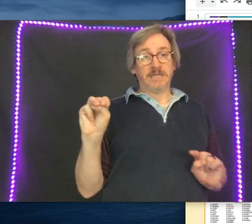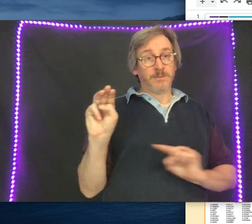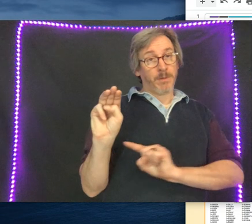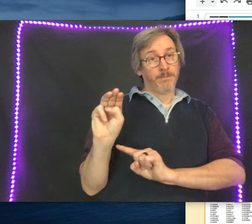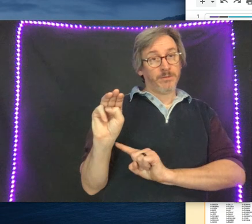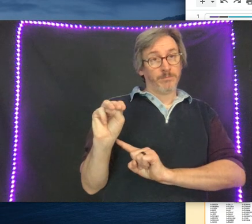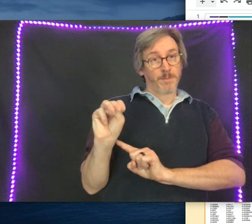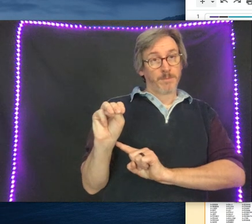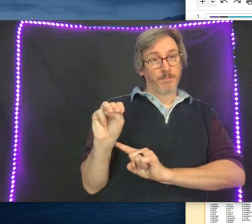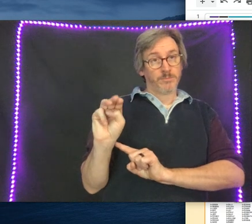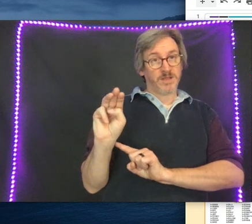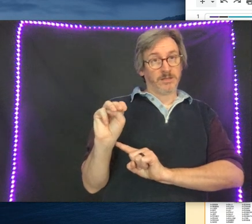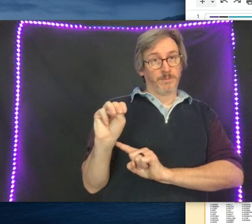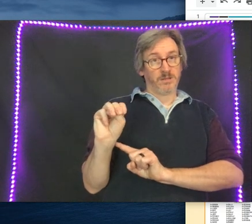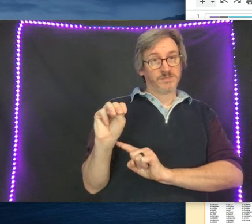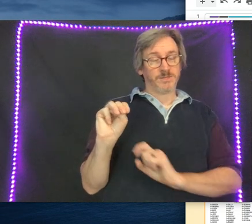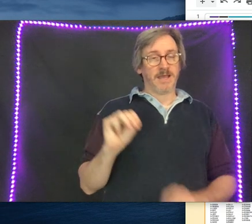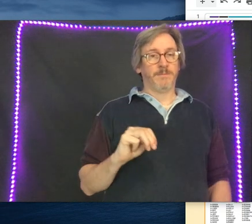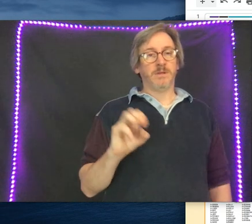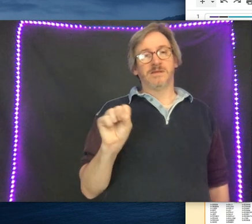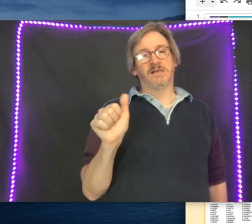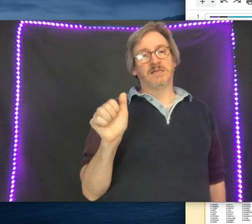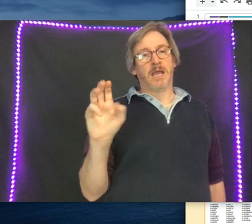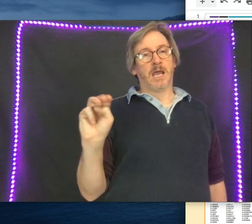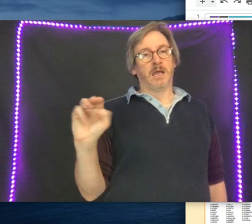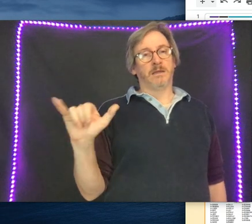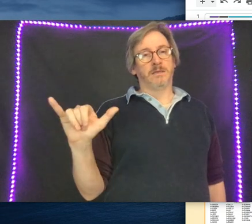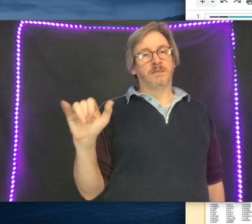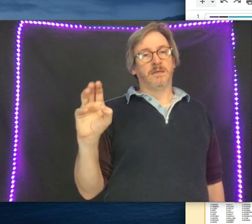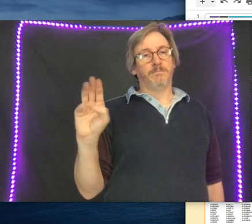I tend to pump to that little pulse with M,